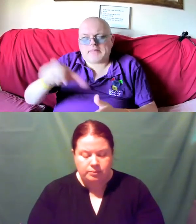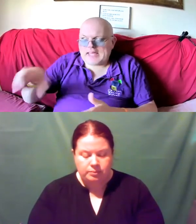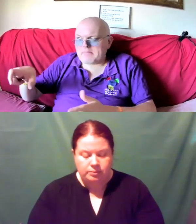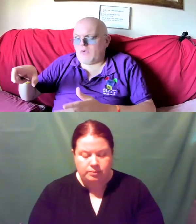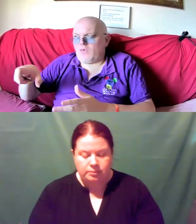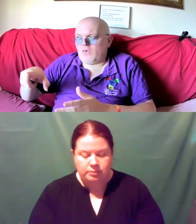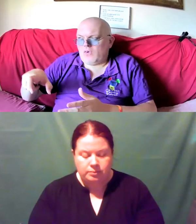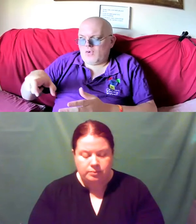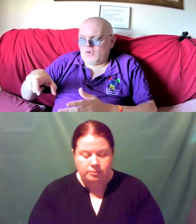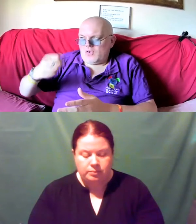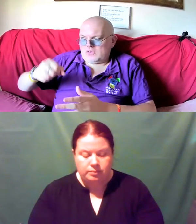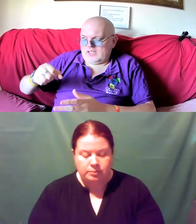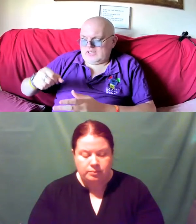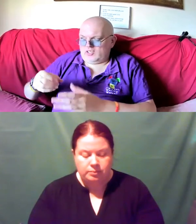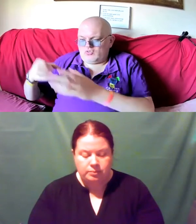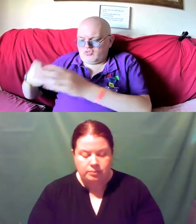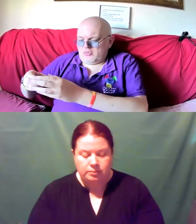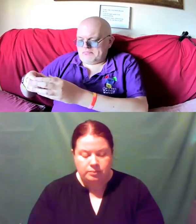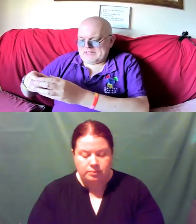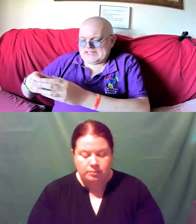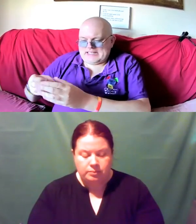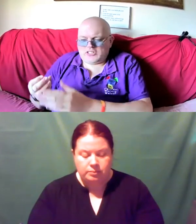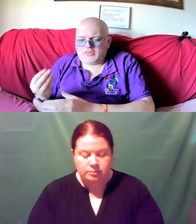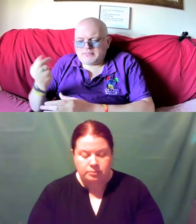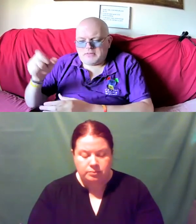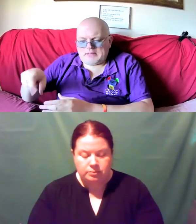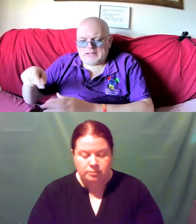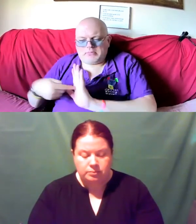So we're very mindful of that.